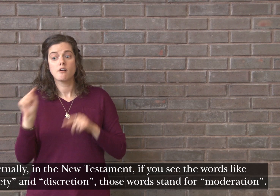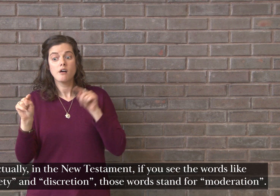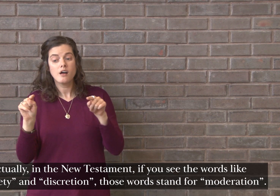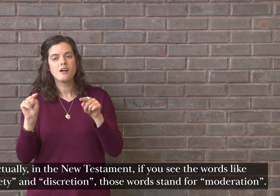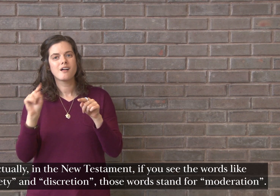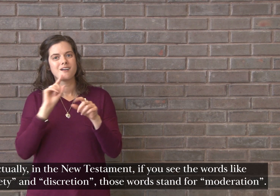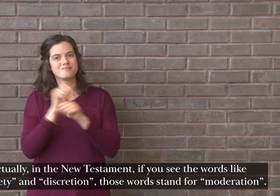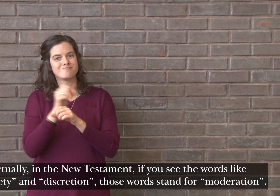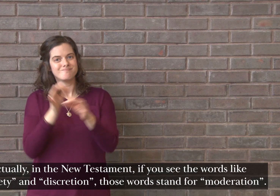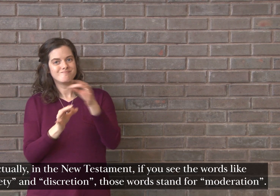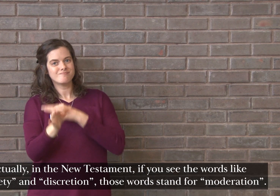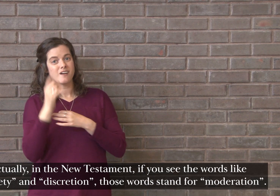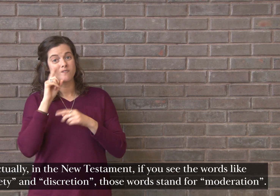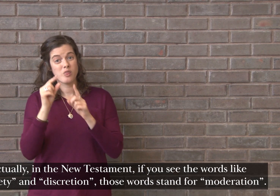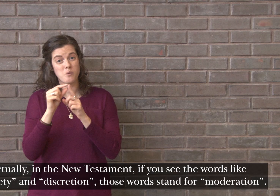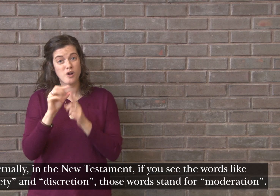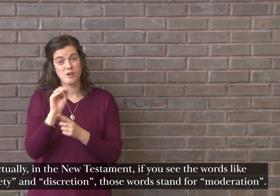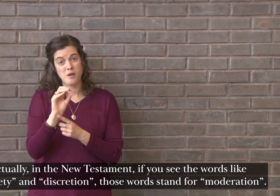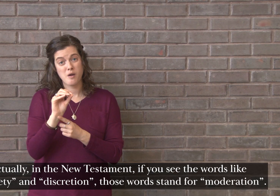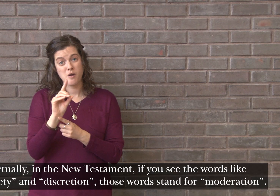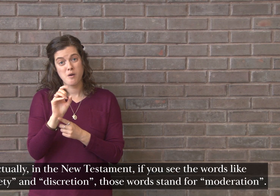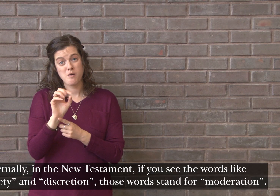those words stand for moderation.